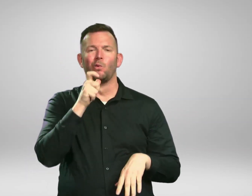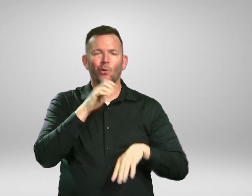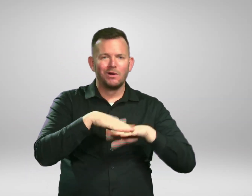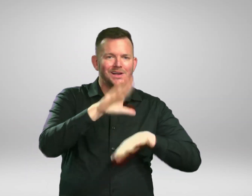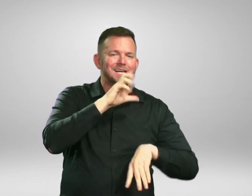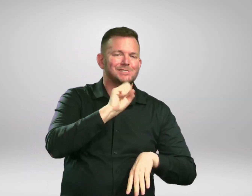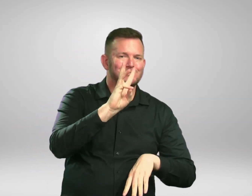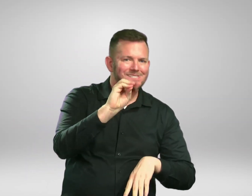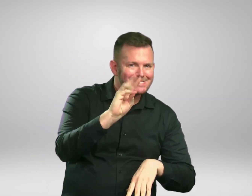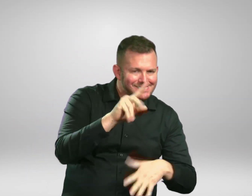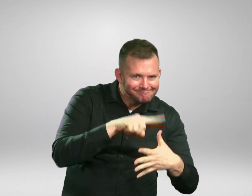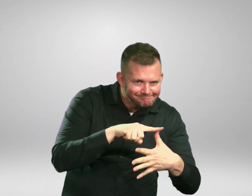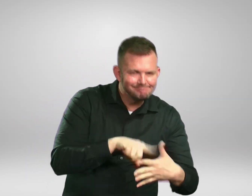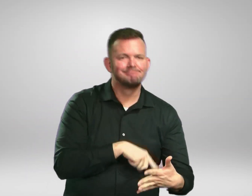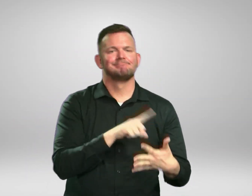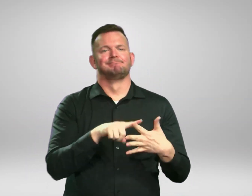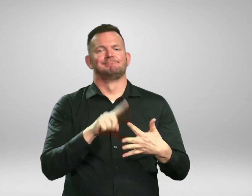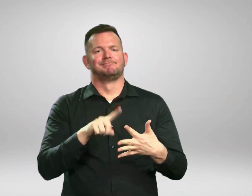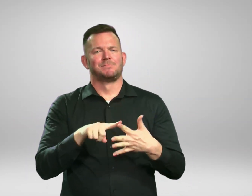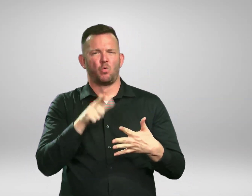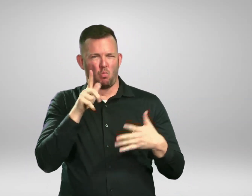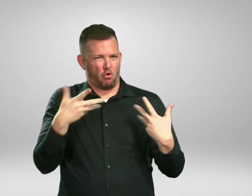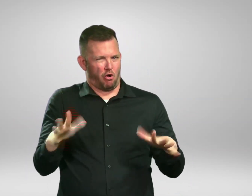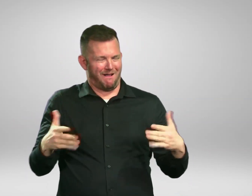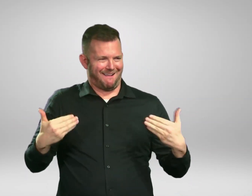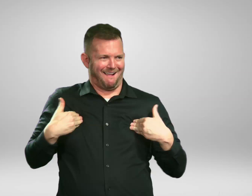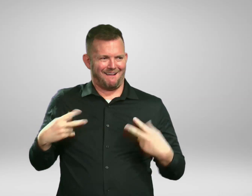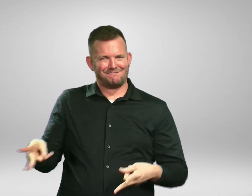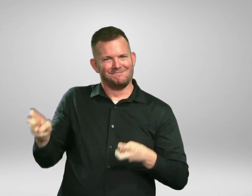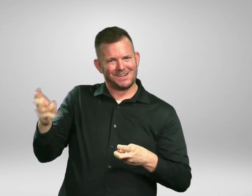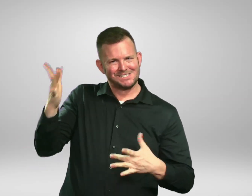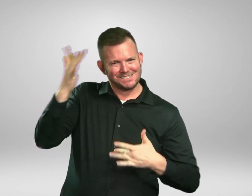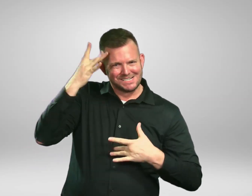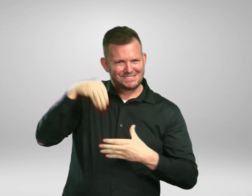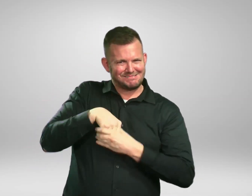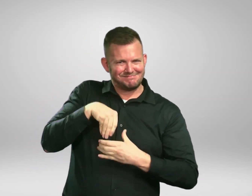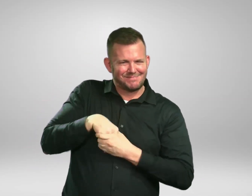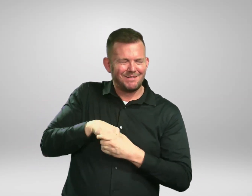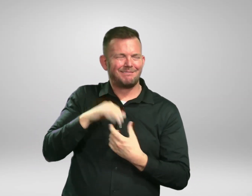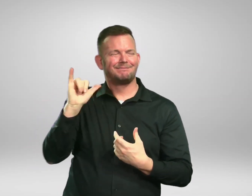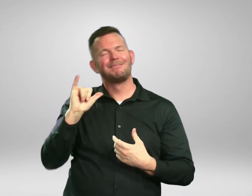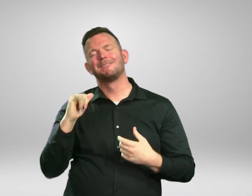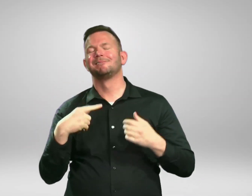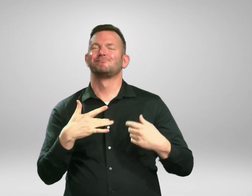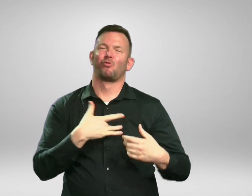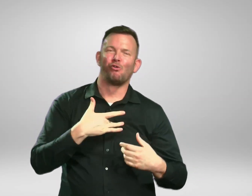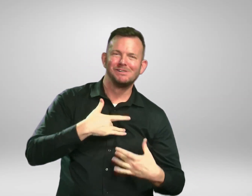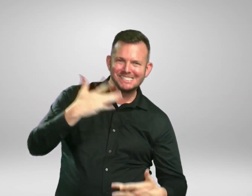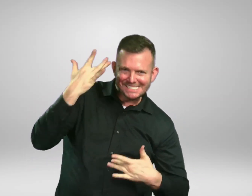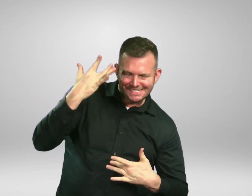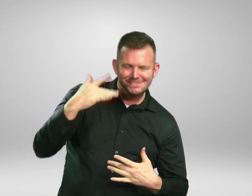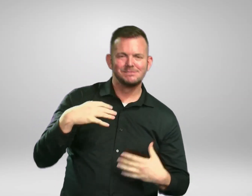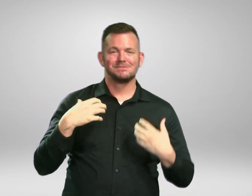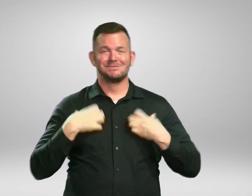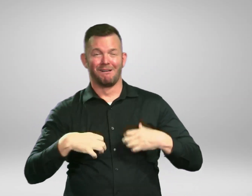people with underlying health conditions, including heart disease, lung disease,